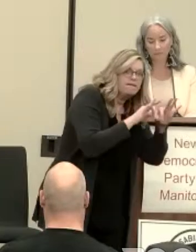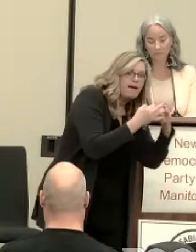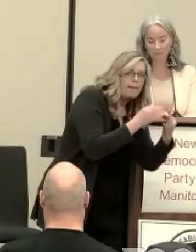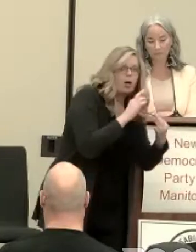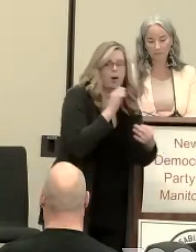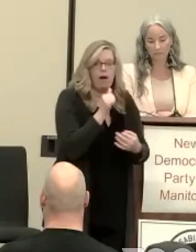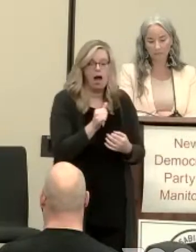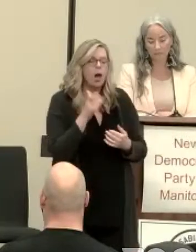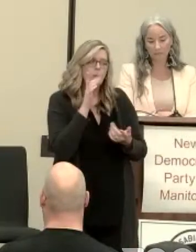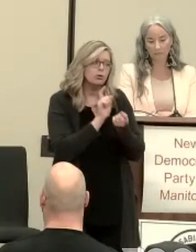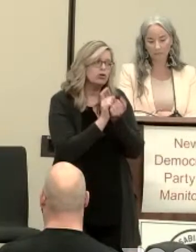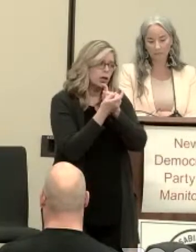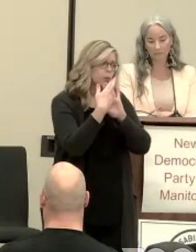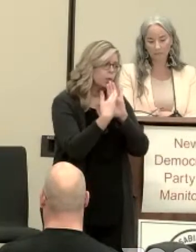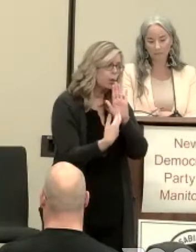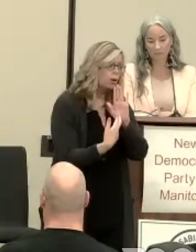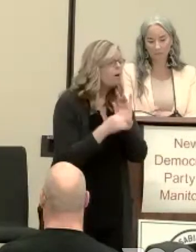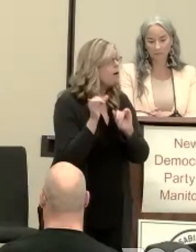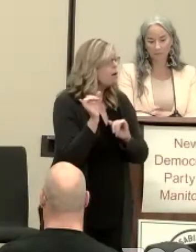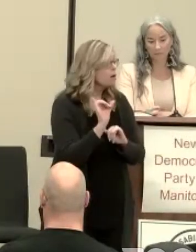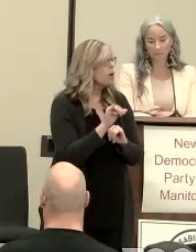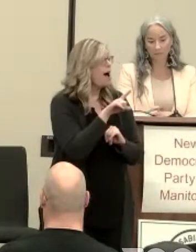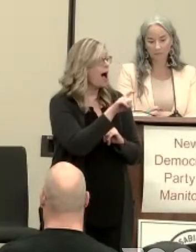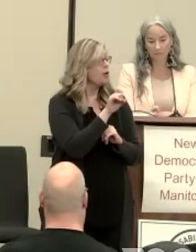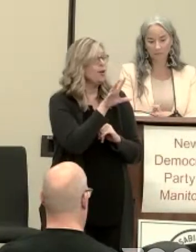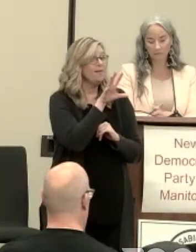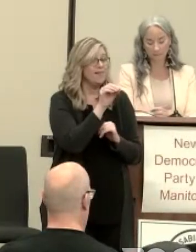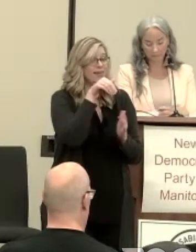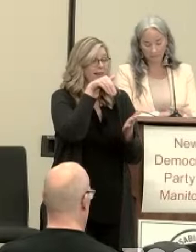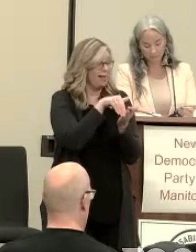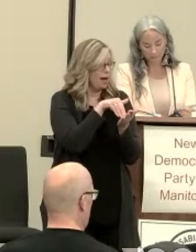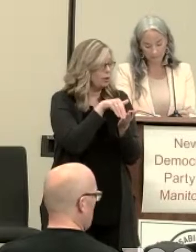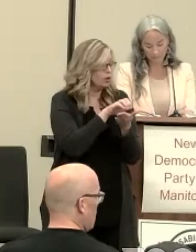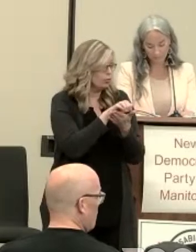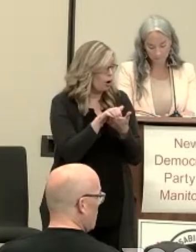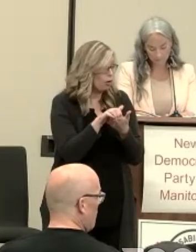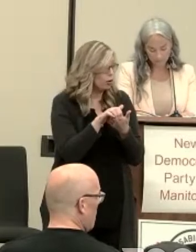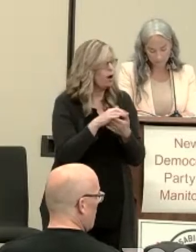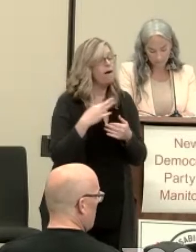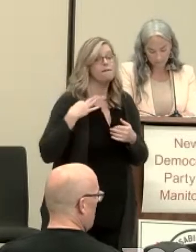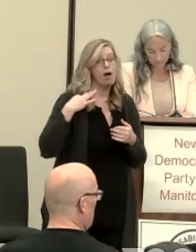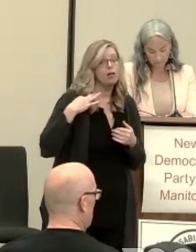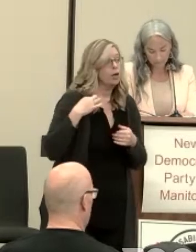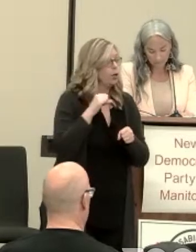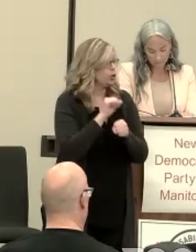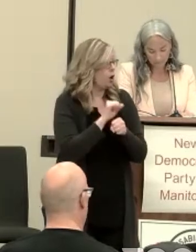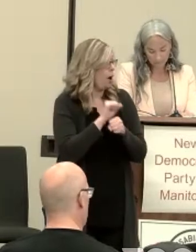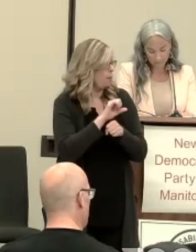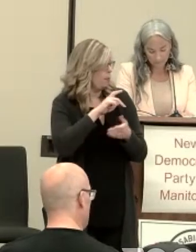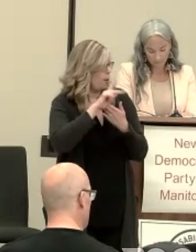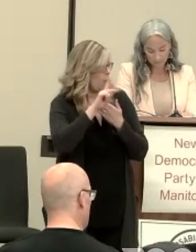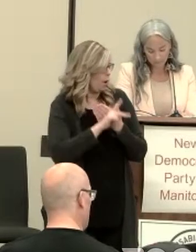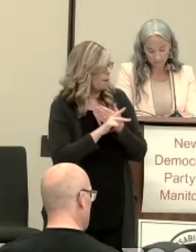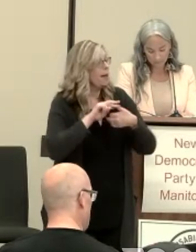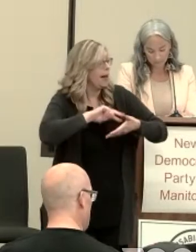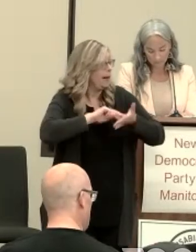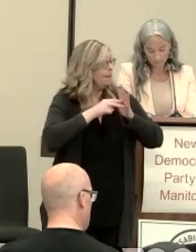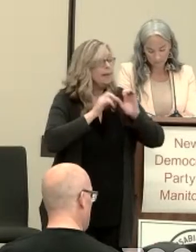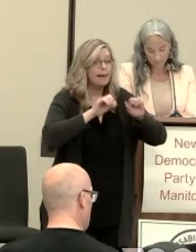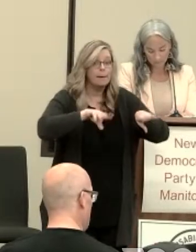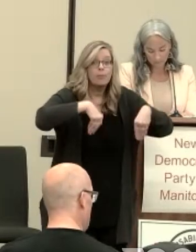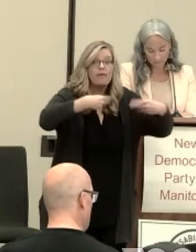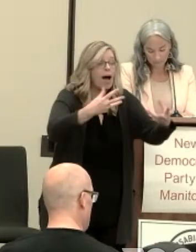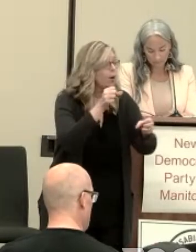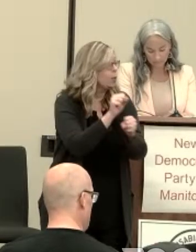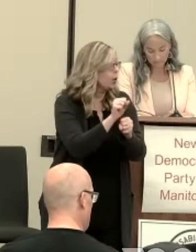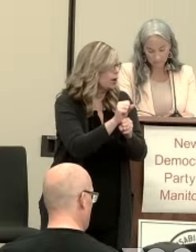a $150 million voluntary jobs program so that people can get work when they want to do it. It'd be a question